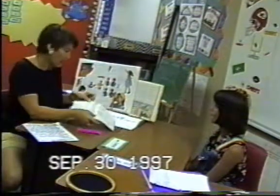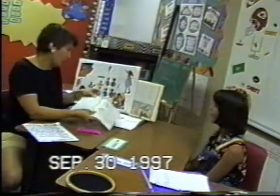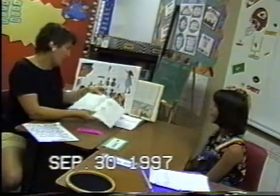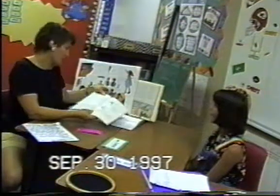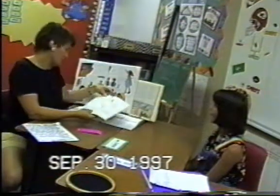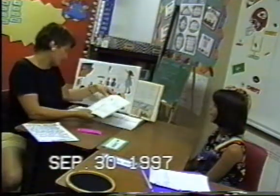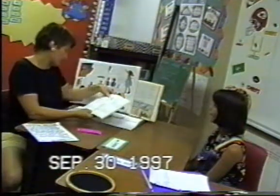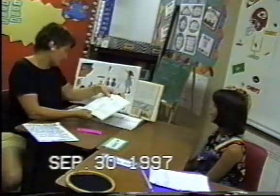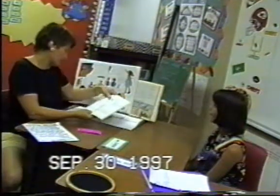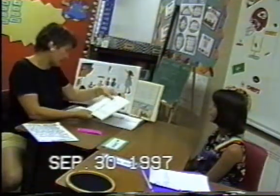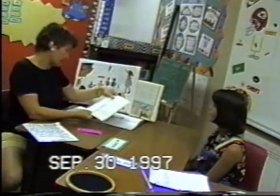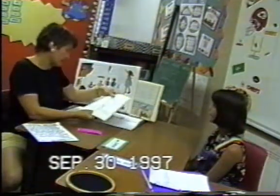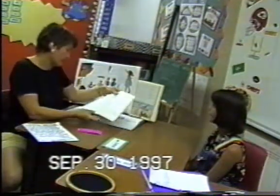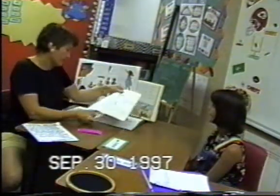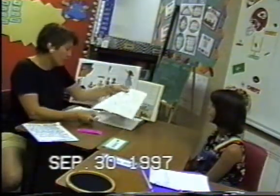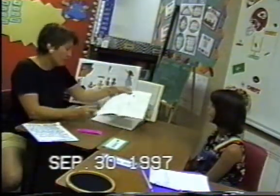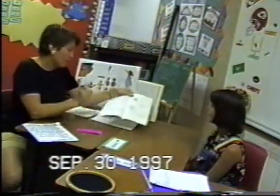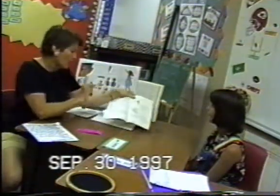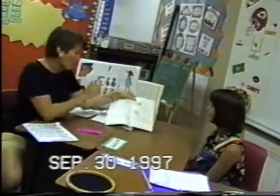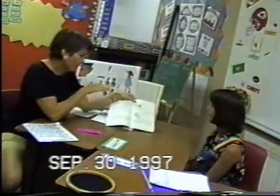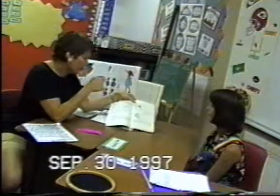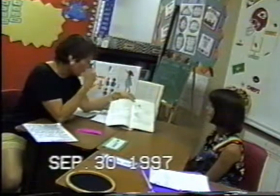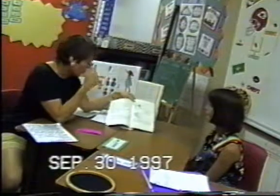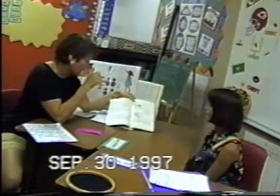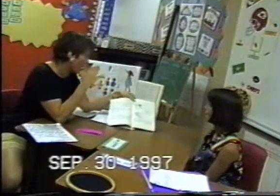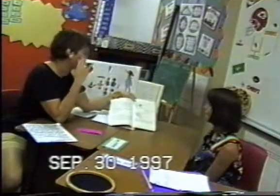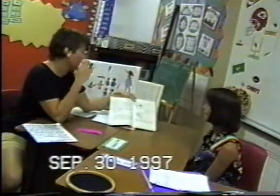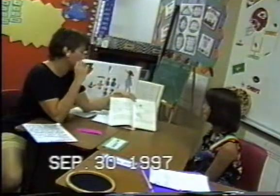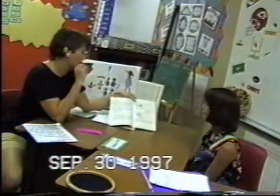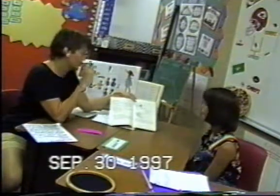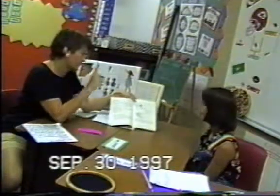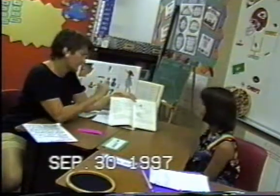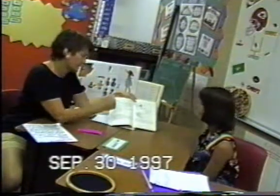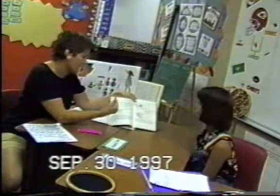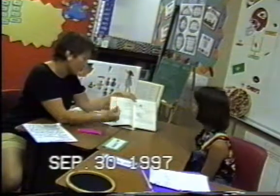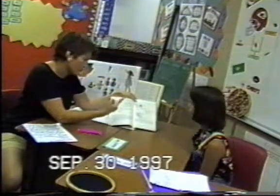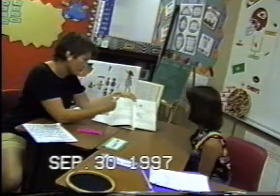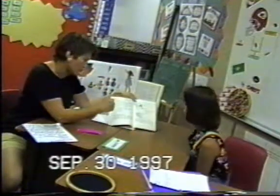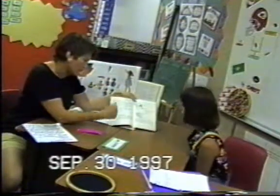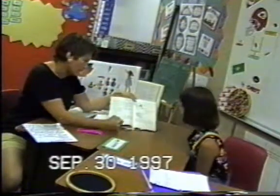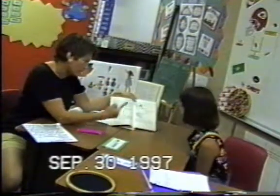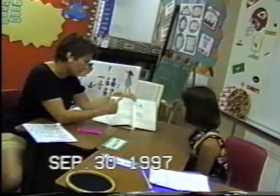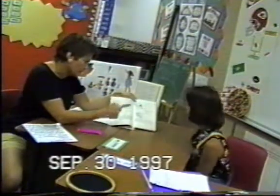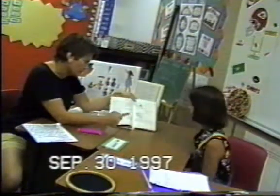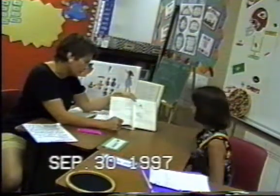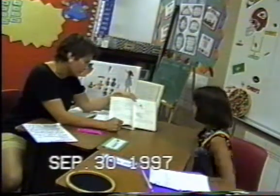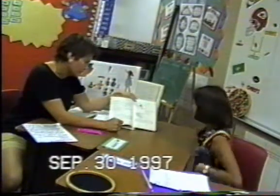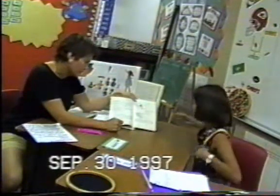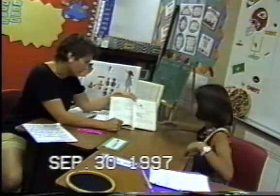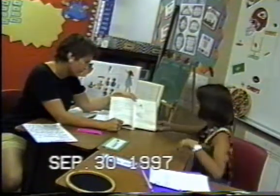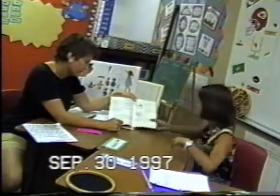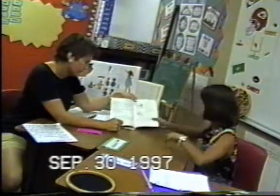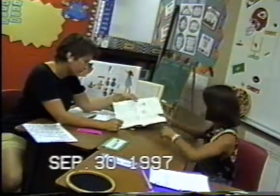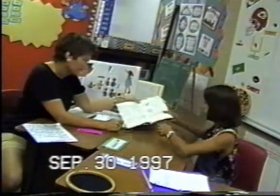I wonder, let's see, where do you think I should start to read to you? Let's see.